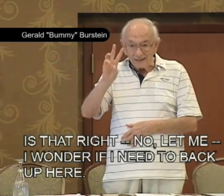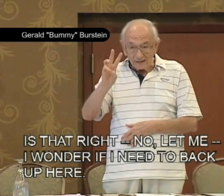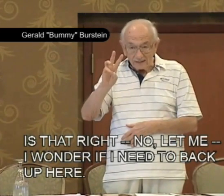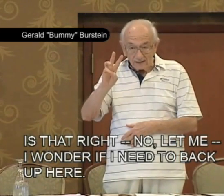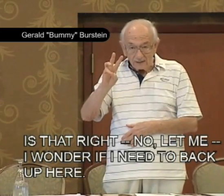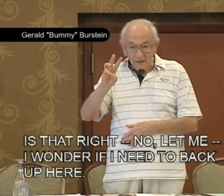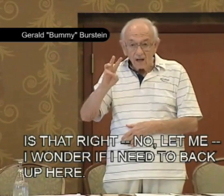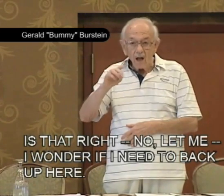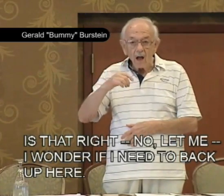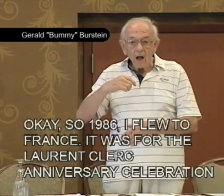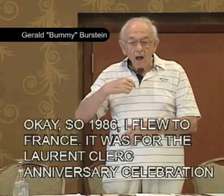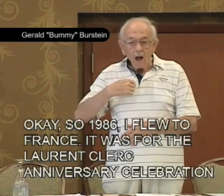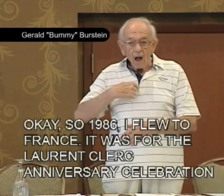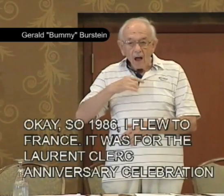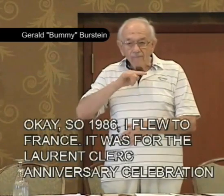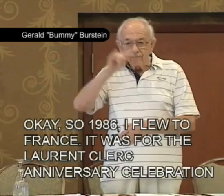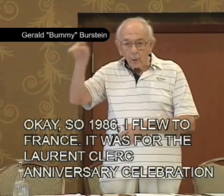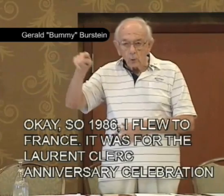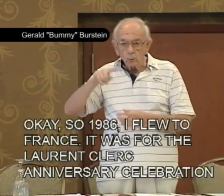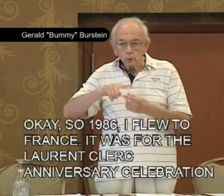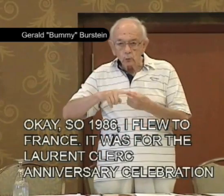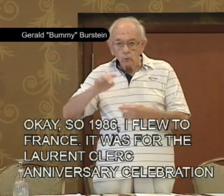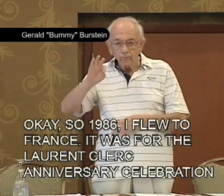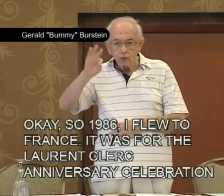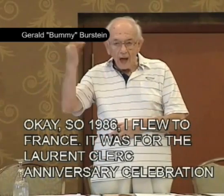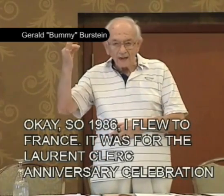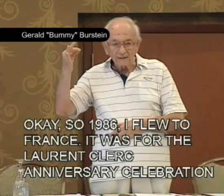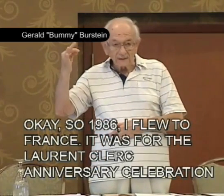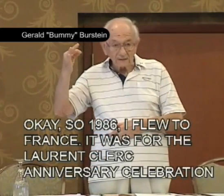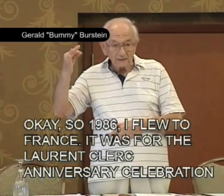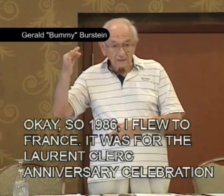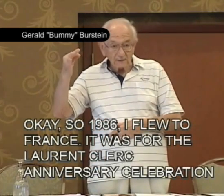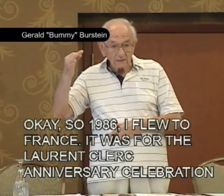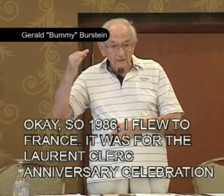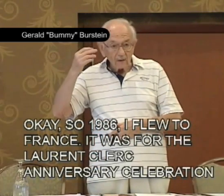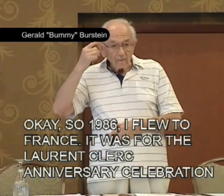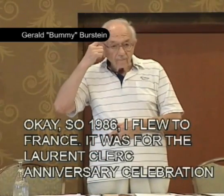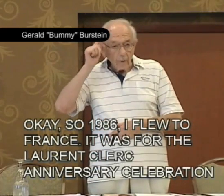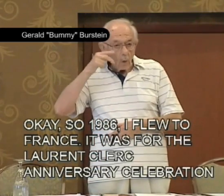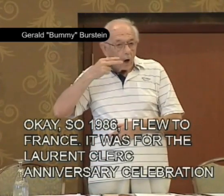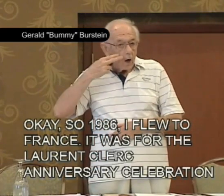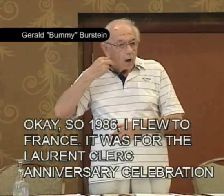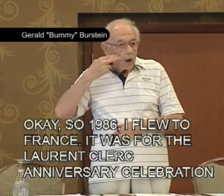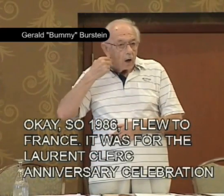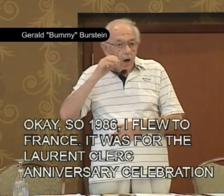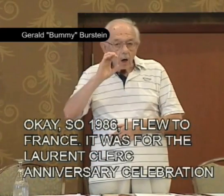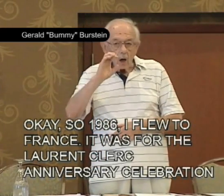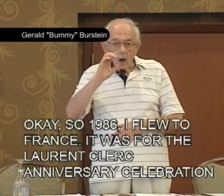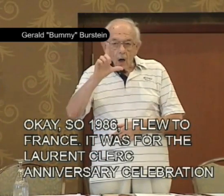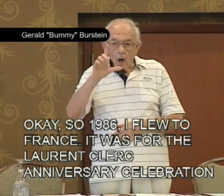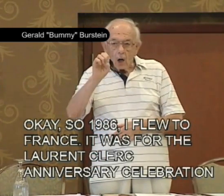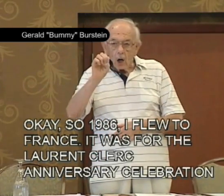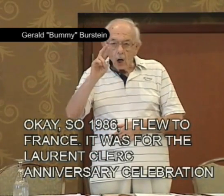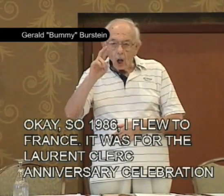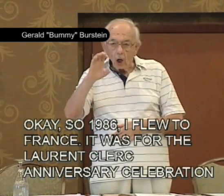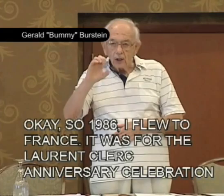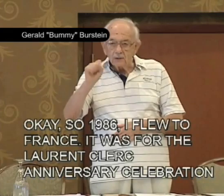okay so in 1986 I flew to France it was for the